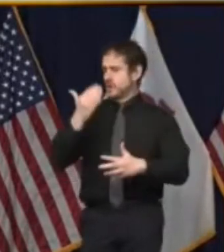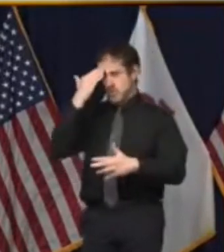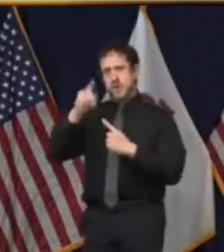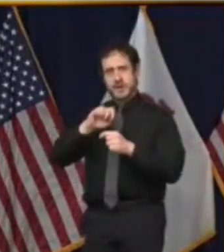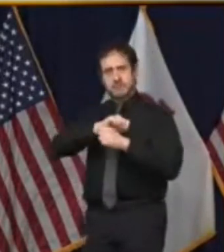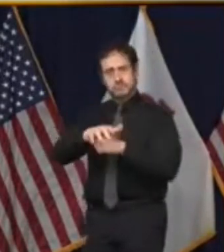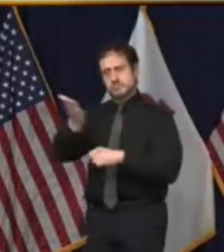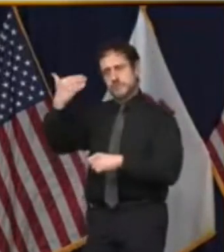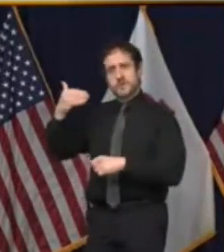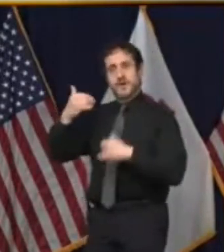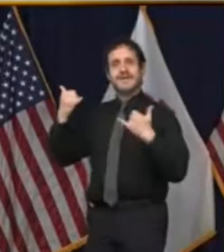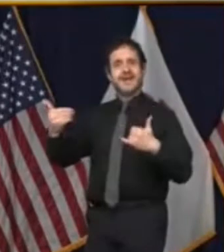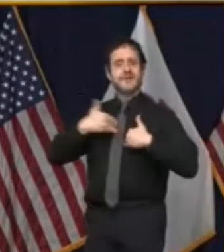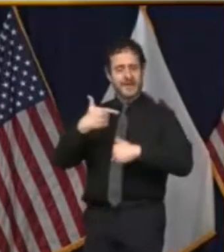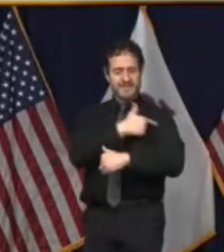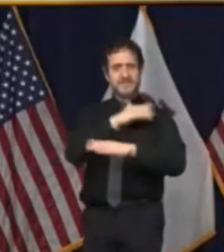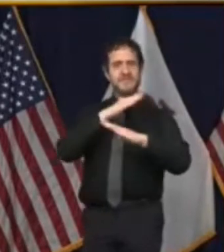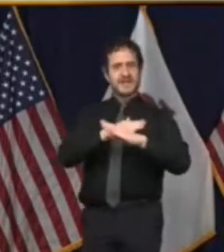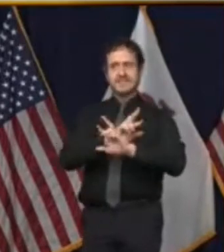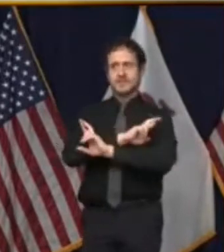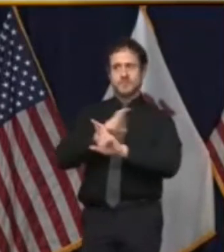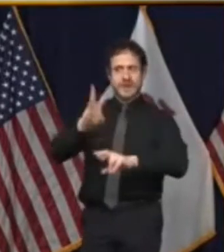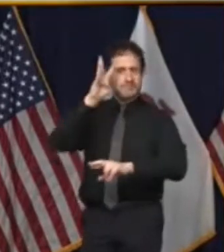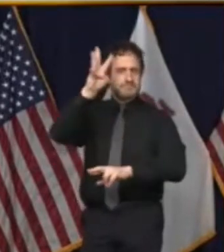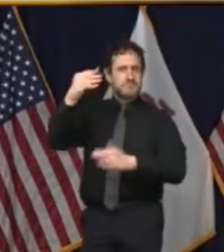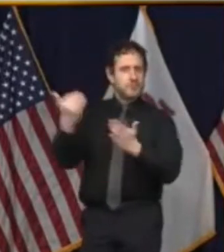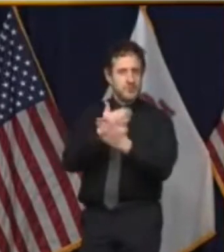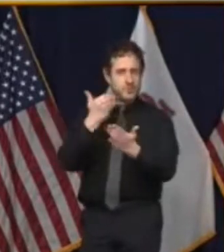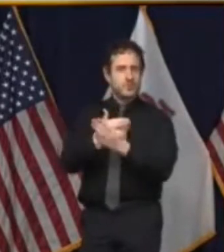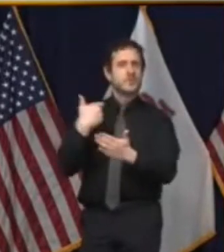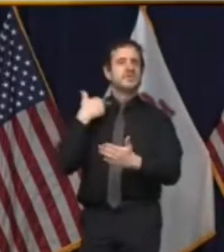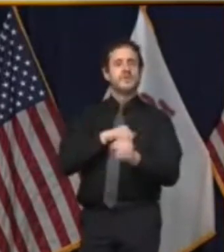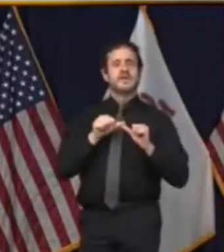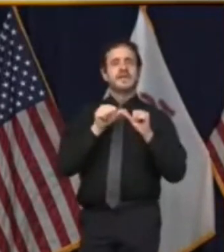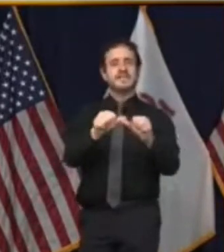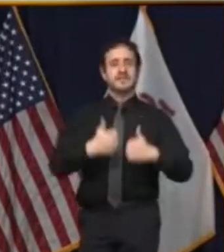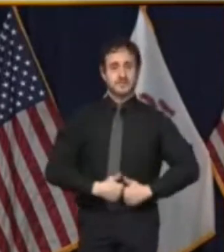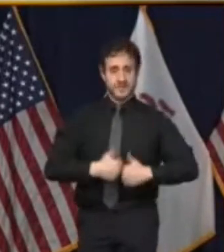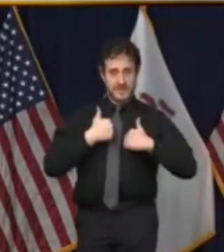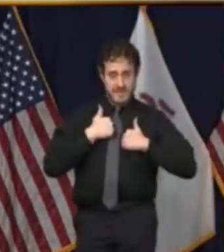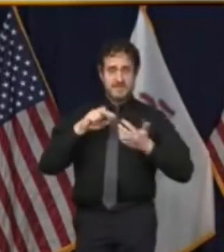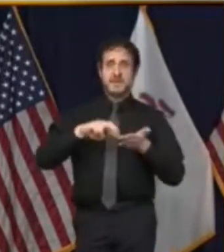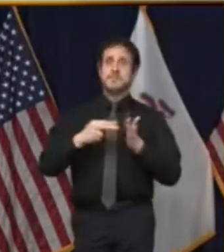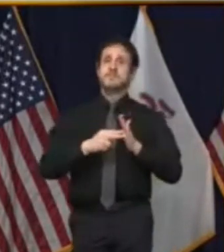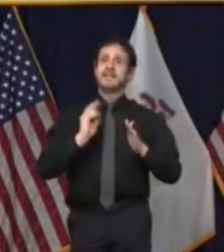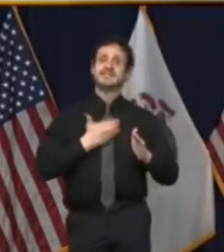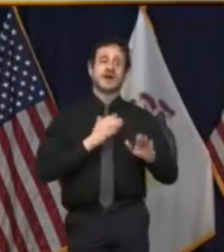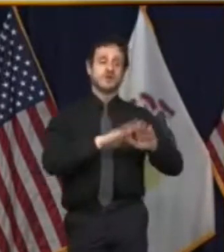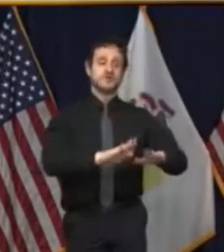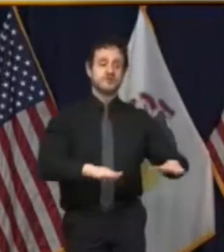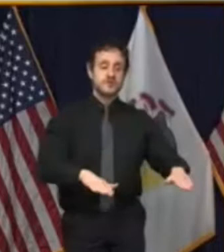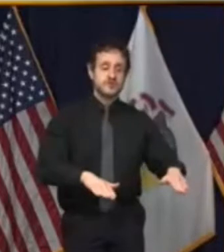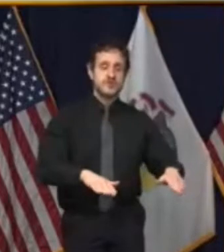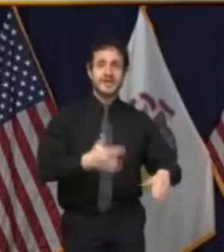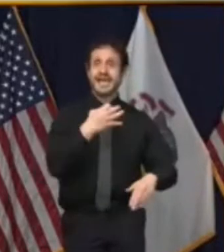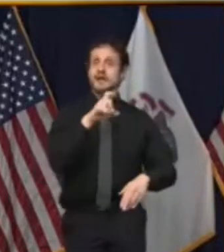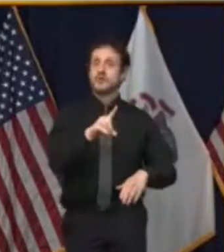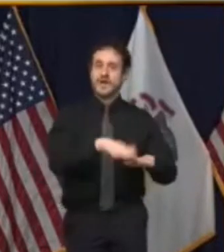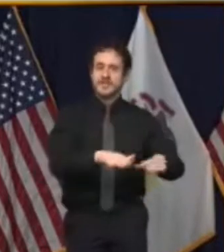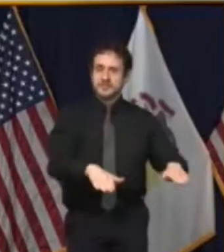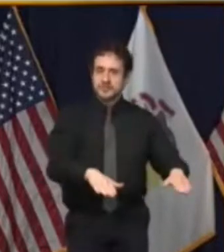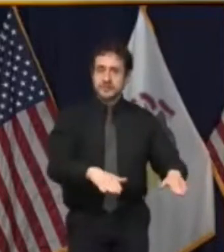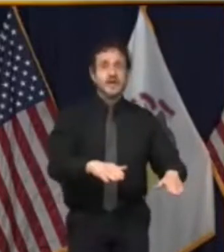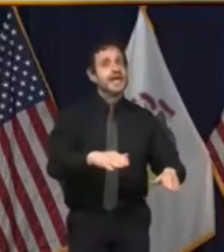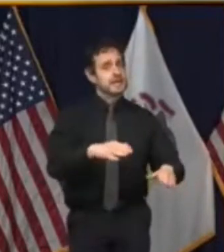us so that we can continue to live. So our children and our grandchildren, and yes, for people